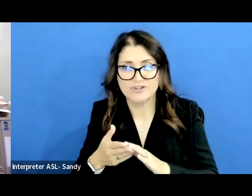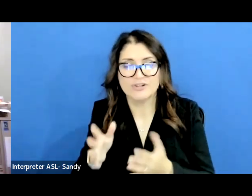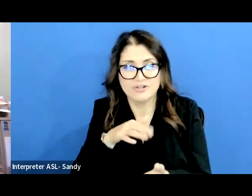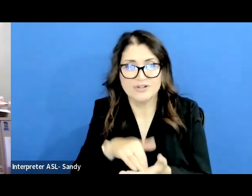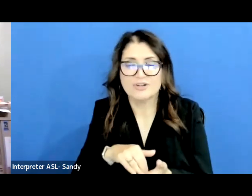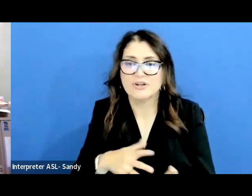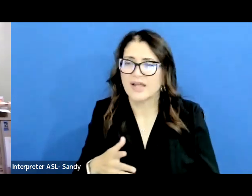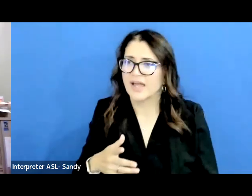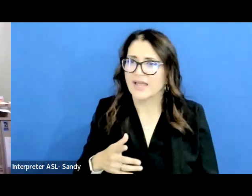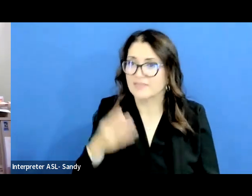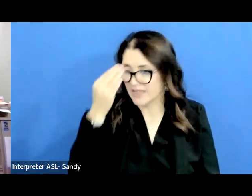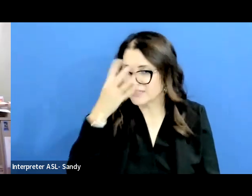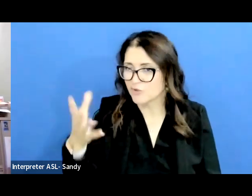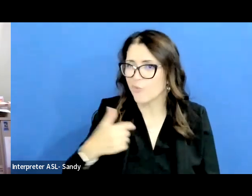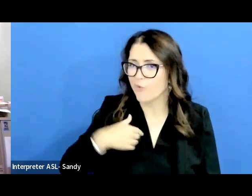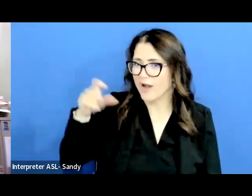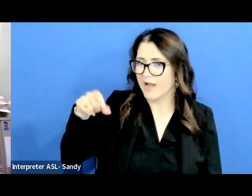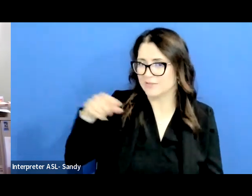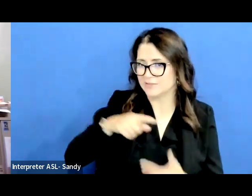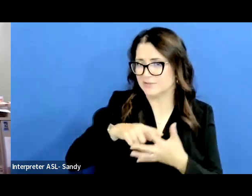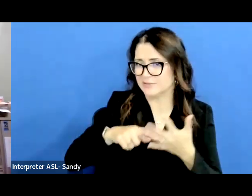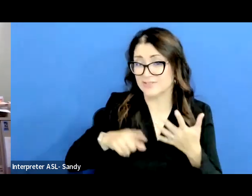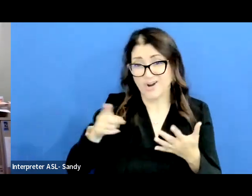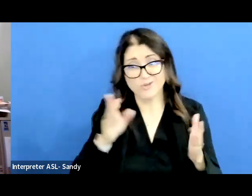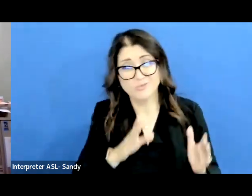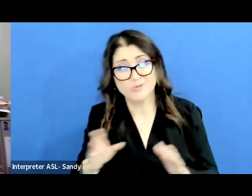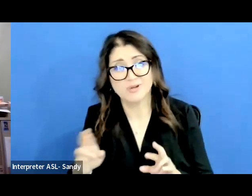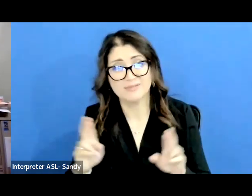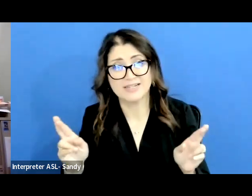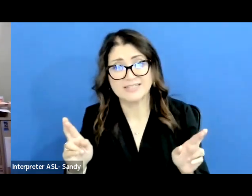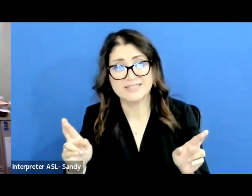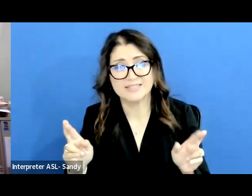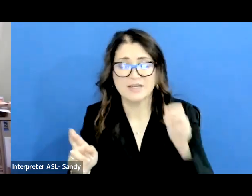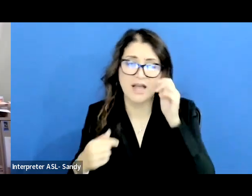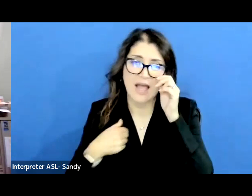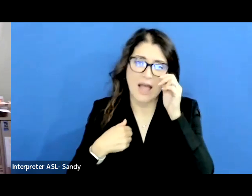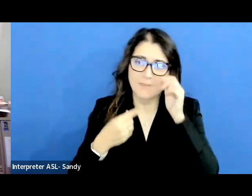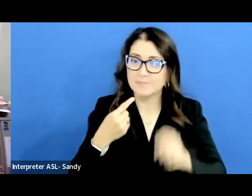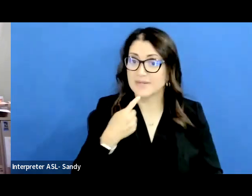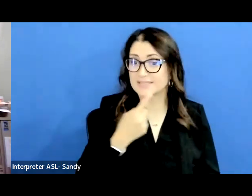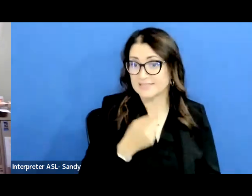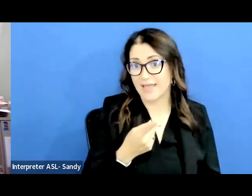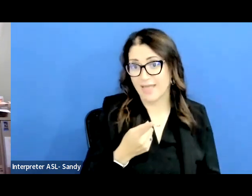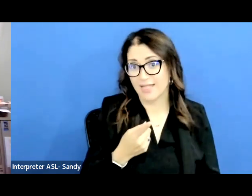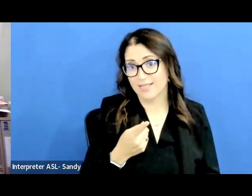that they have a need. Are you prepared on that end? I'm going to tell on Purdue for a minute.